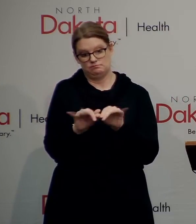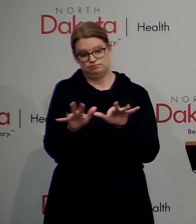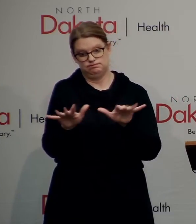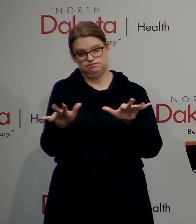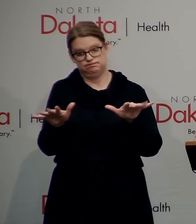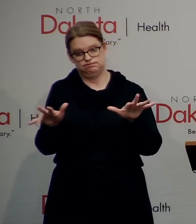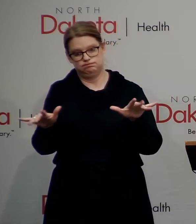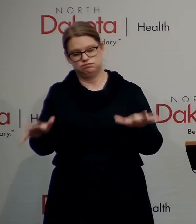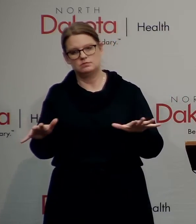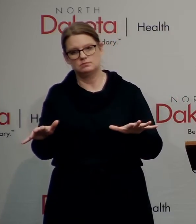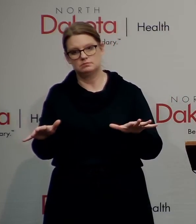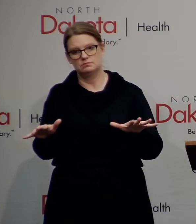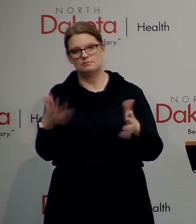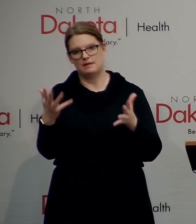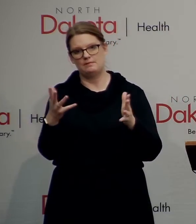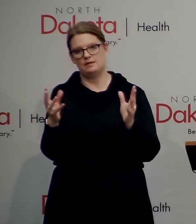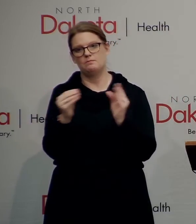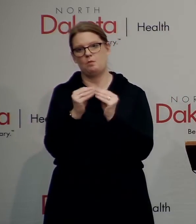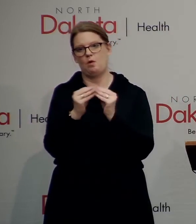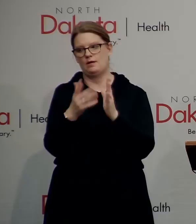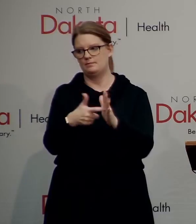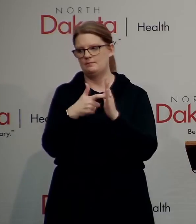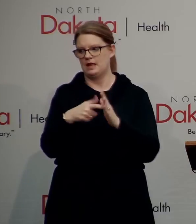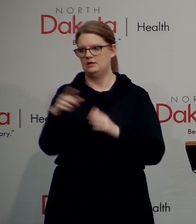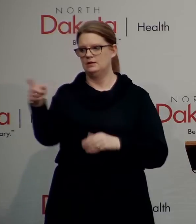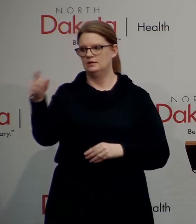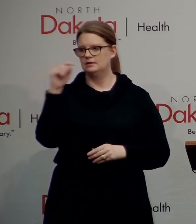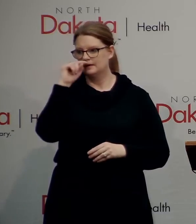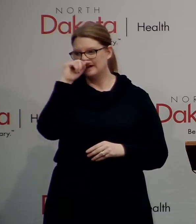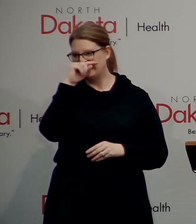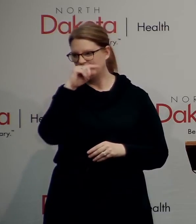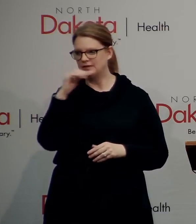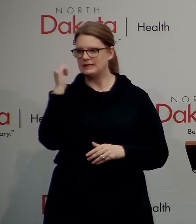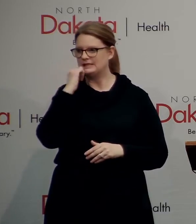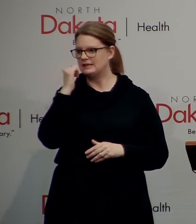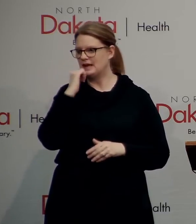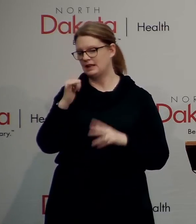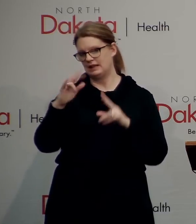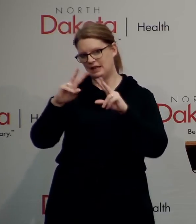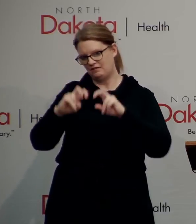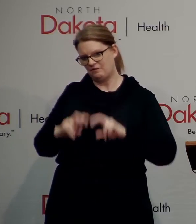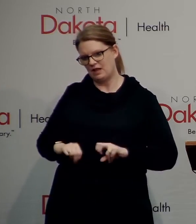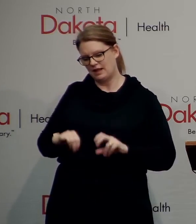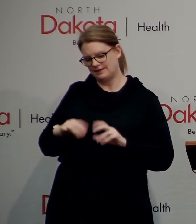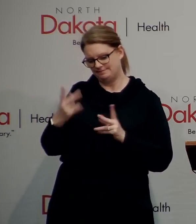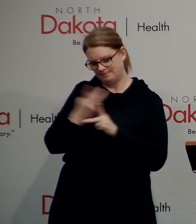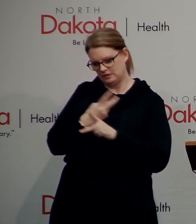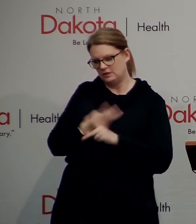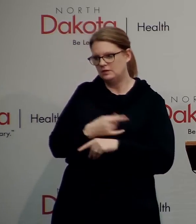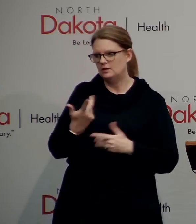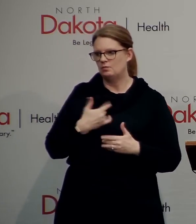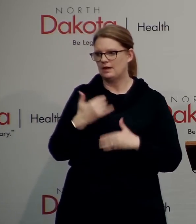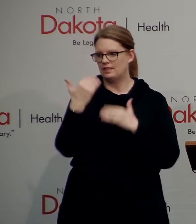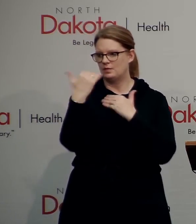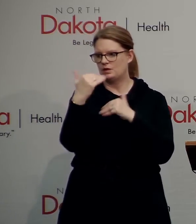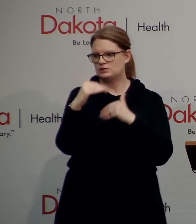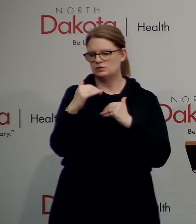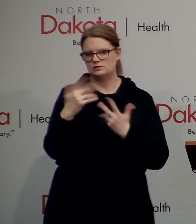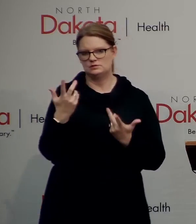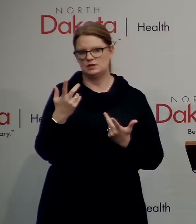people end up, the more mandatory the closings are. With a follow-up then, with the daily reevaluations, what factors or thresholds are you looking